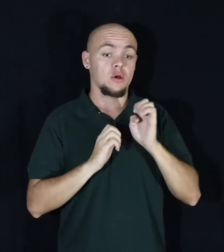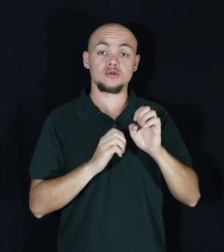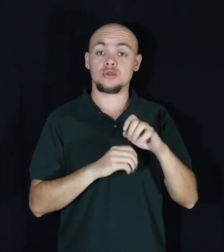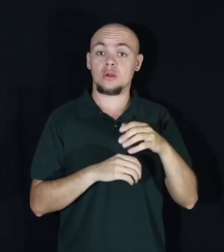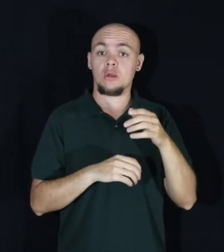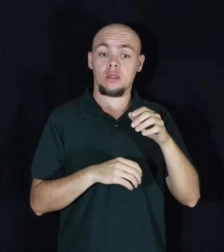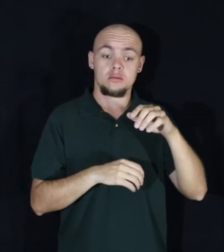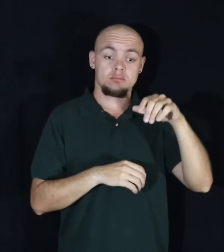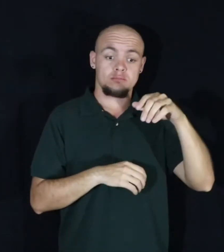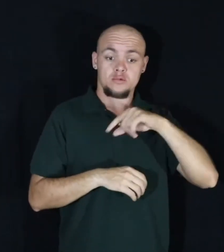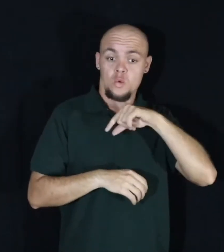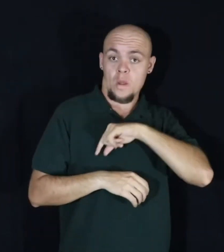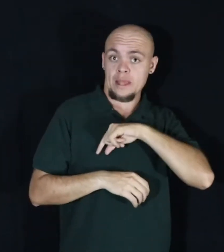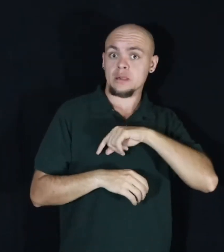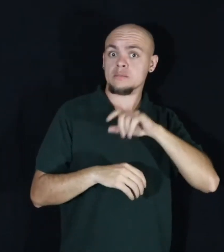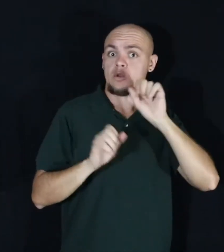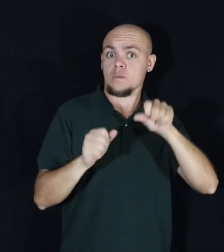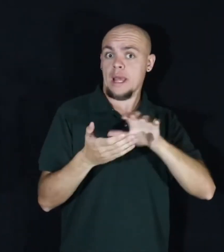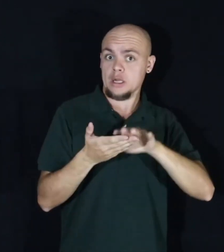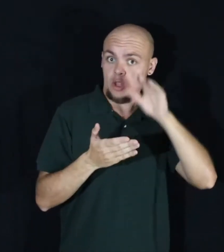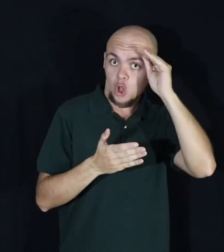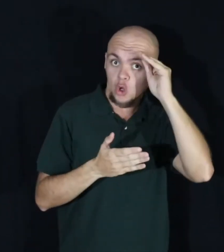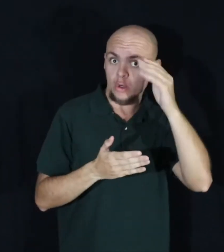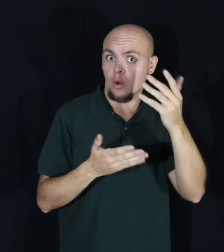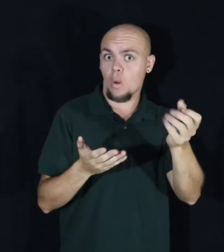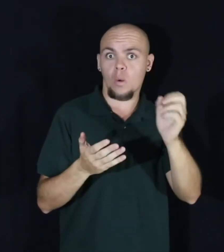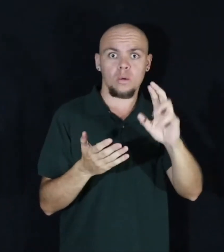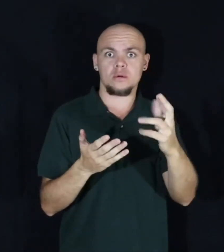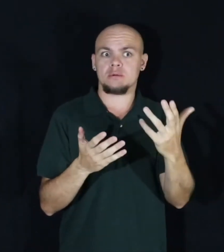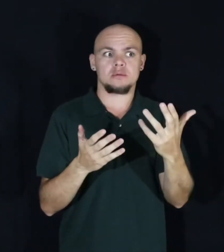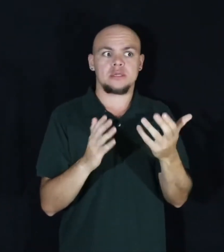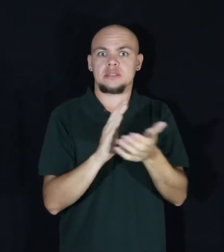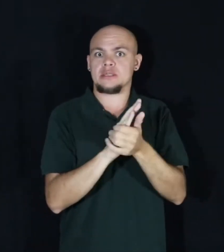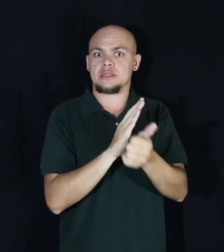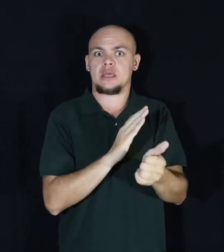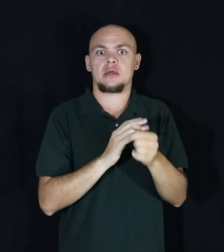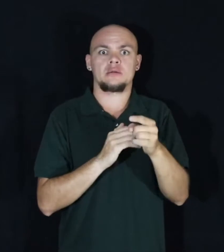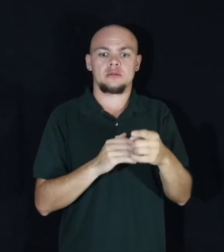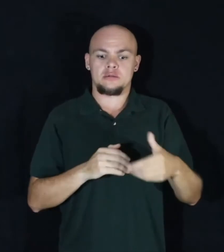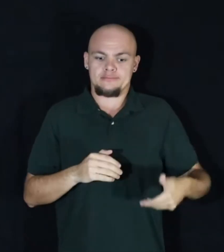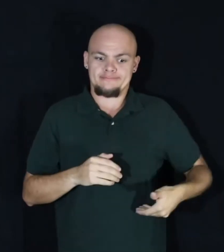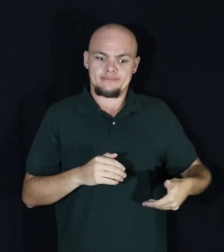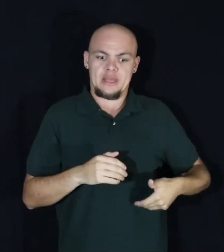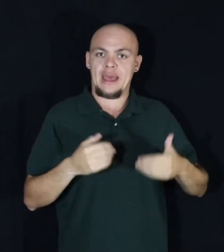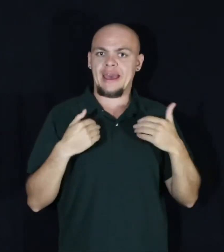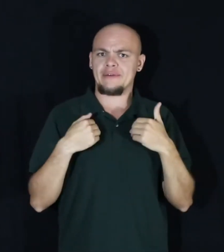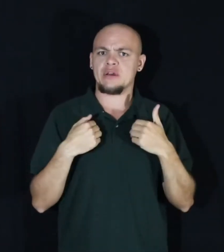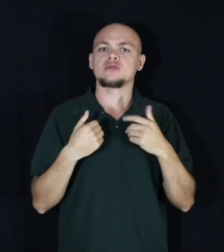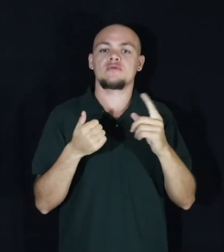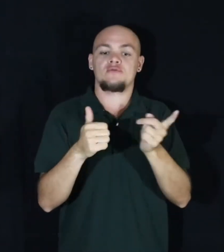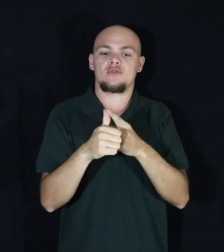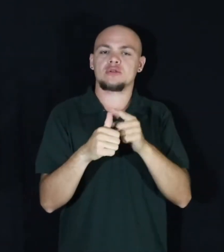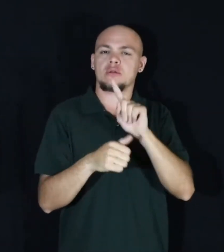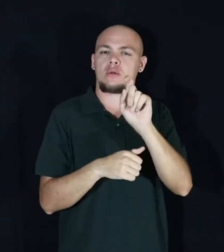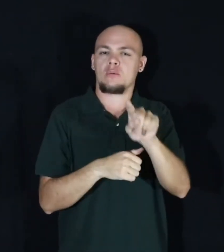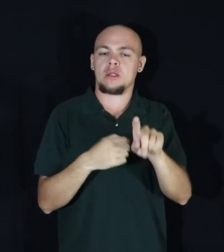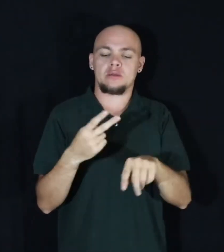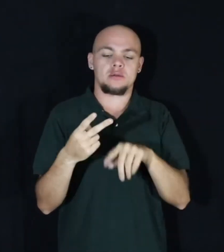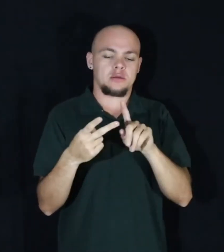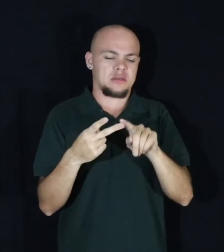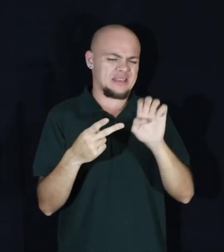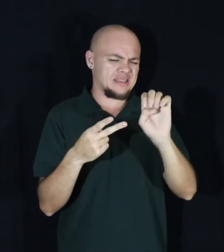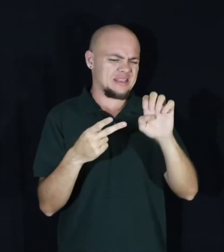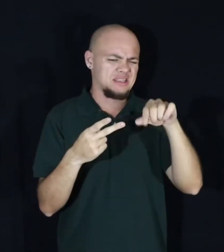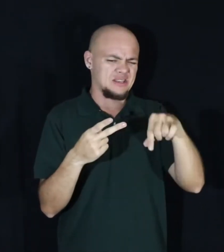solely an innate ability? Well, my first question was, what even is an emotional quotient? And so upon some research,